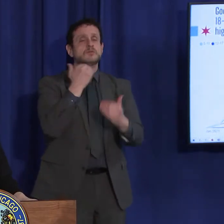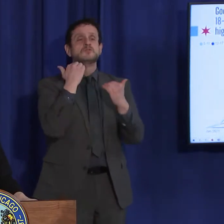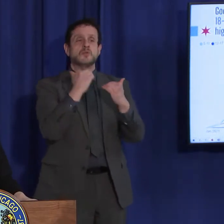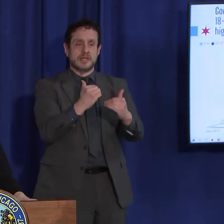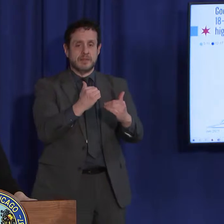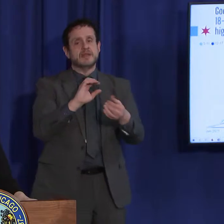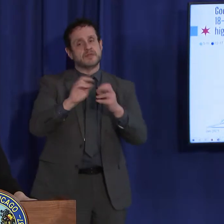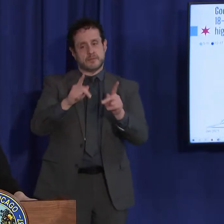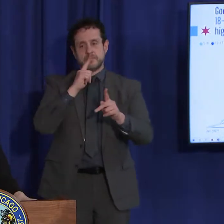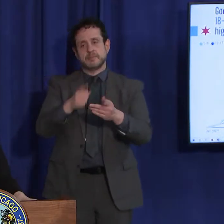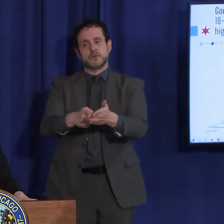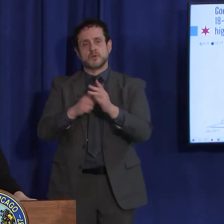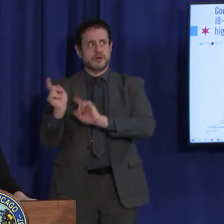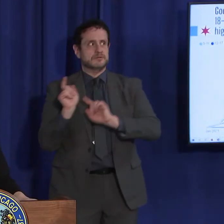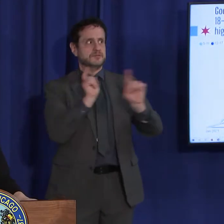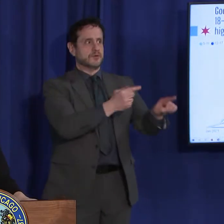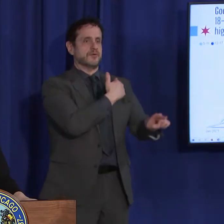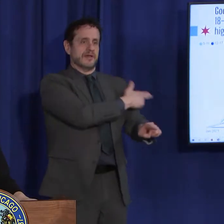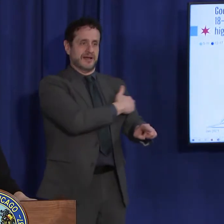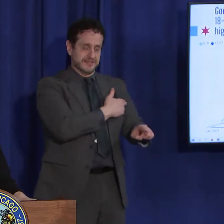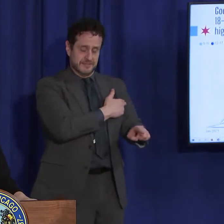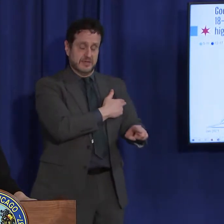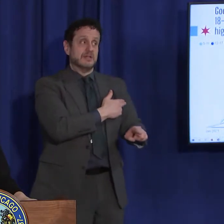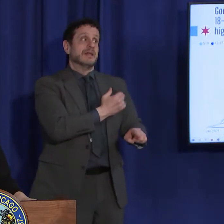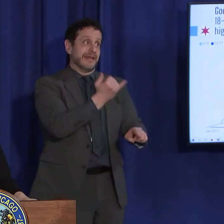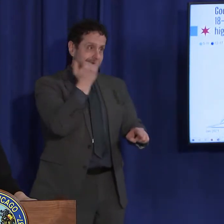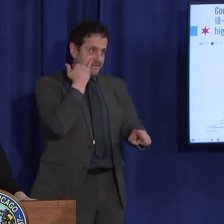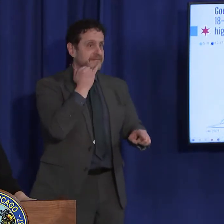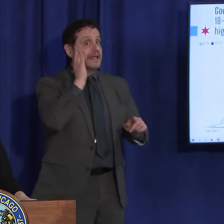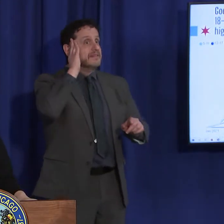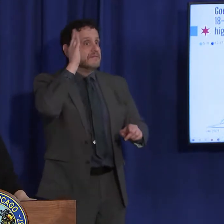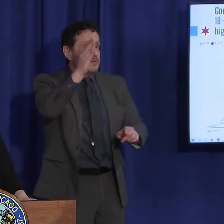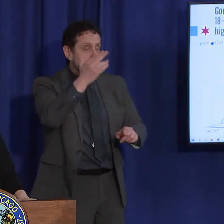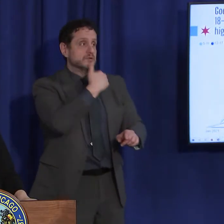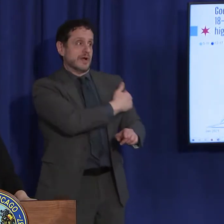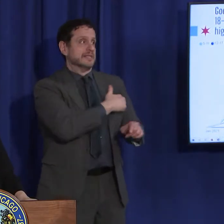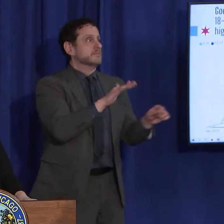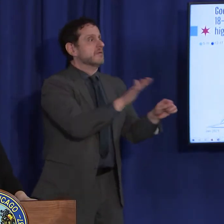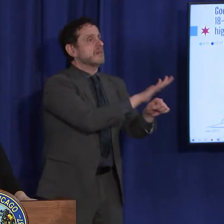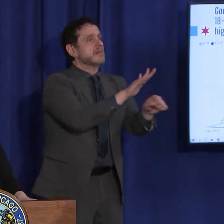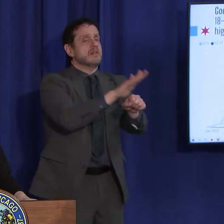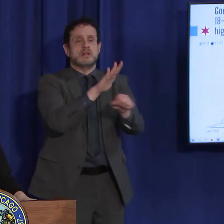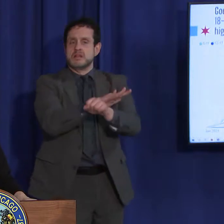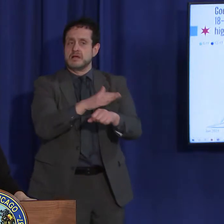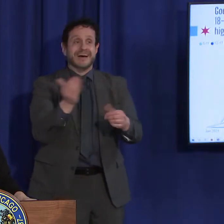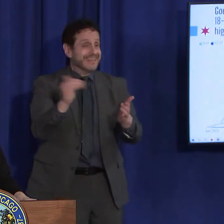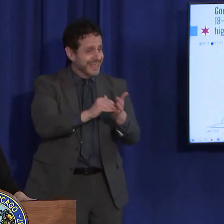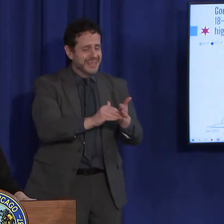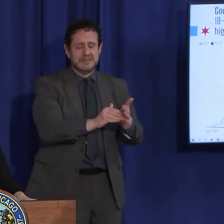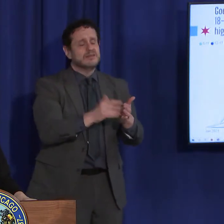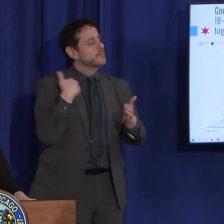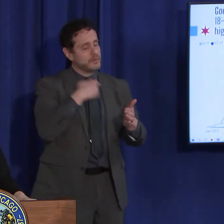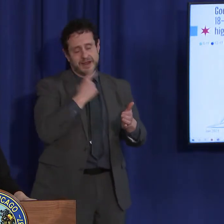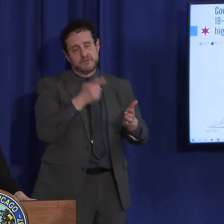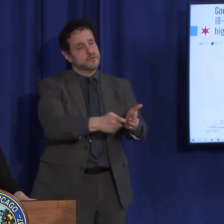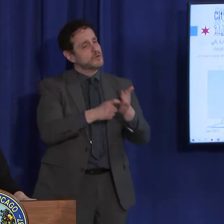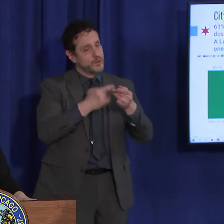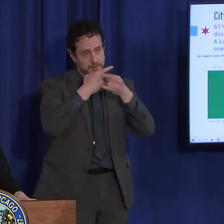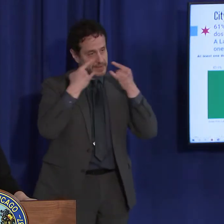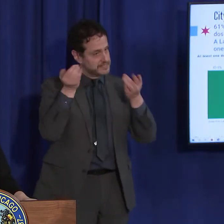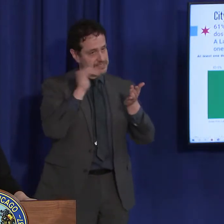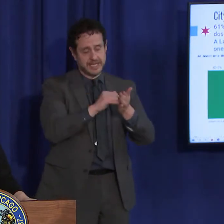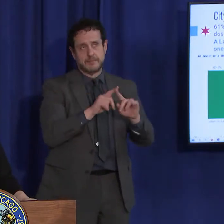the hospital, and that would be the setting if we got into trouble with hospitalizations in the future, that we would consider having to put that back on again, hoping we will never need